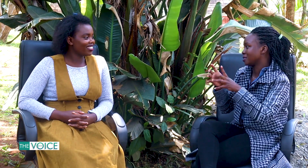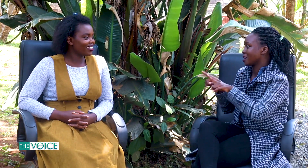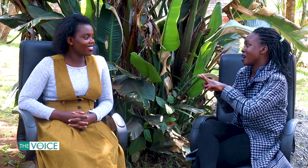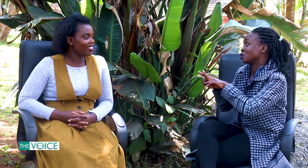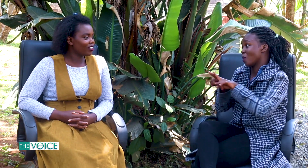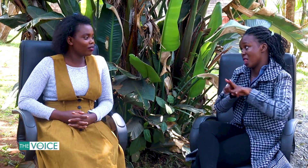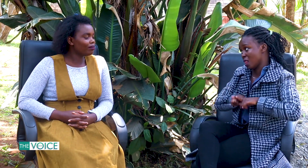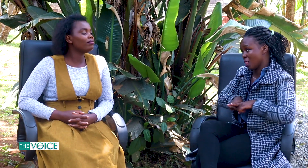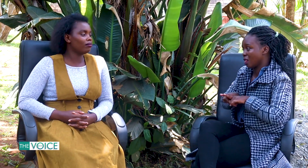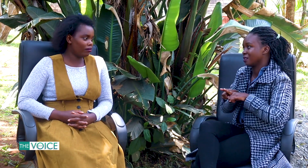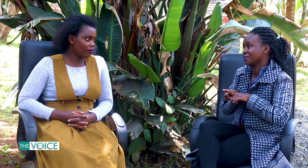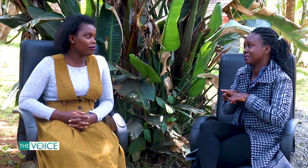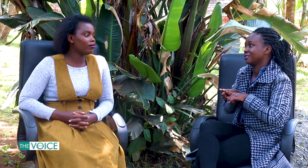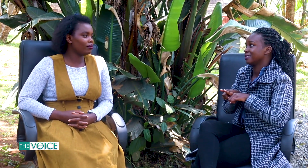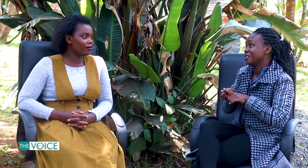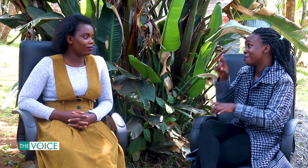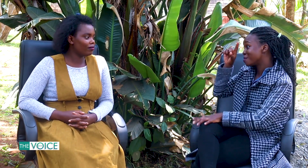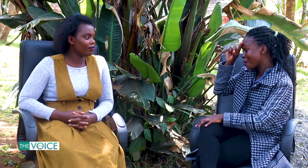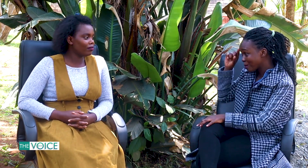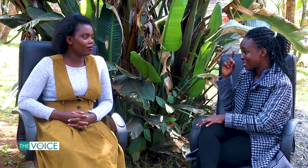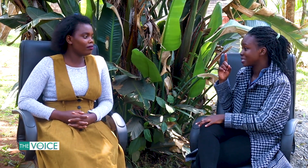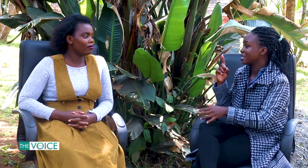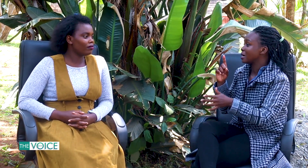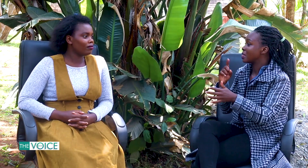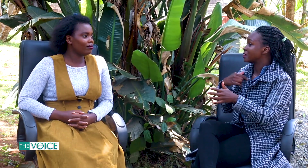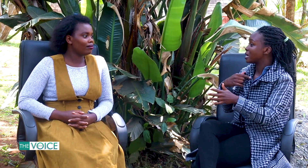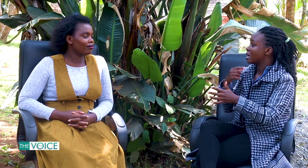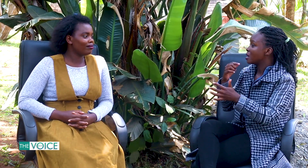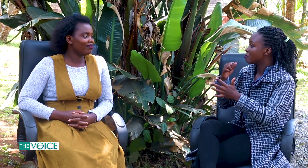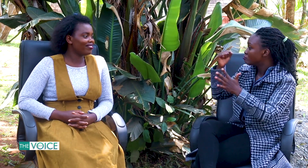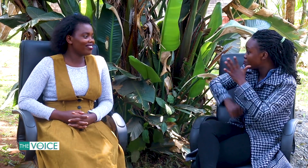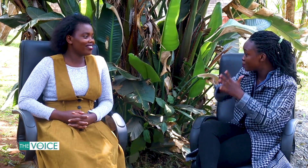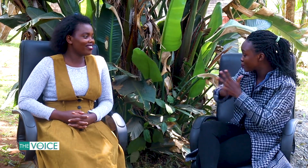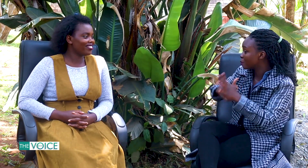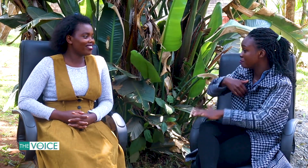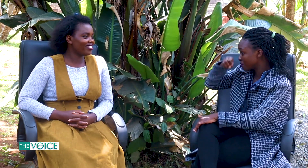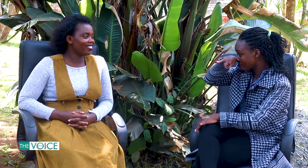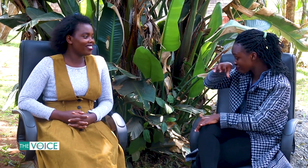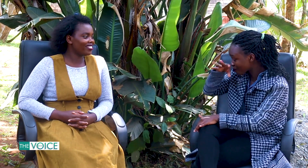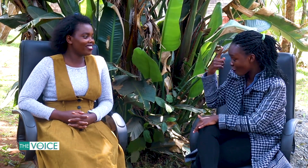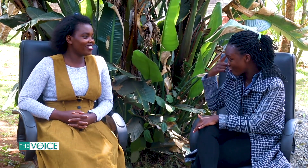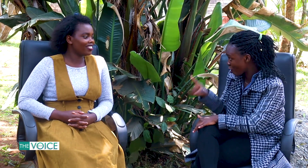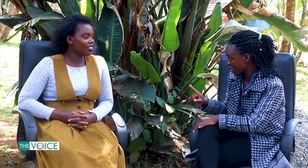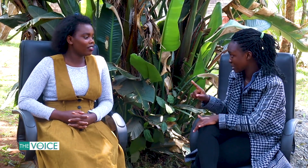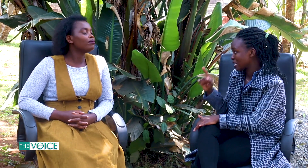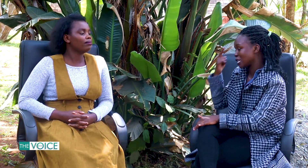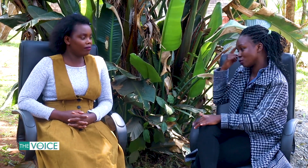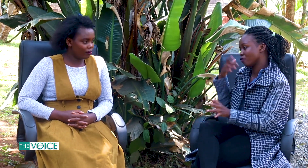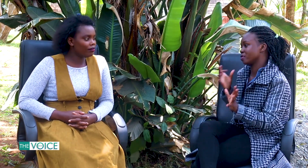my benefit, but for the benefit of the community as well. And this is because through my advocacy and through me putting the